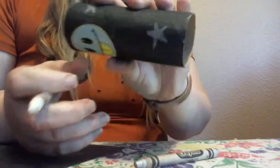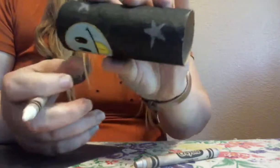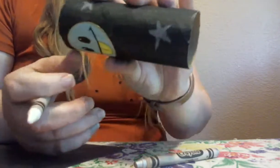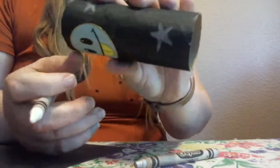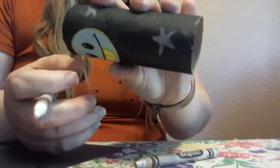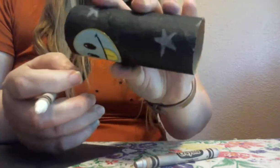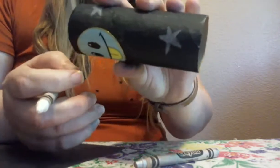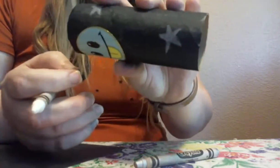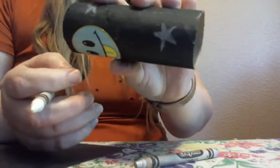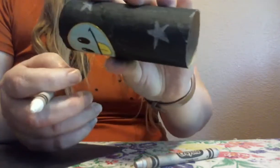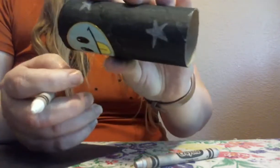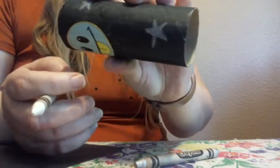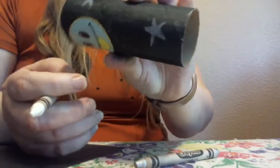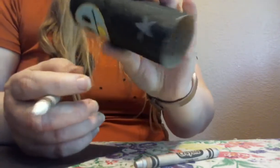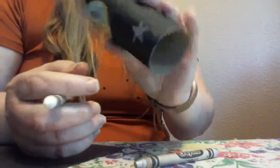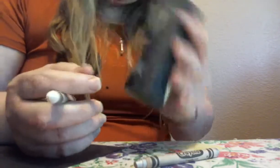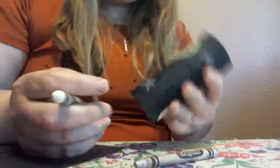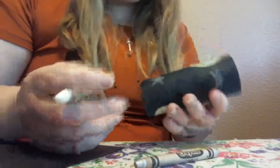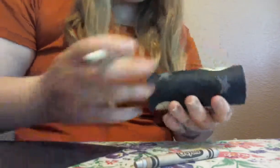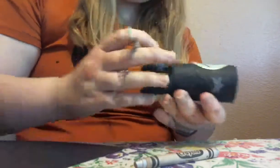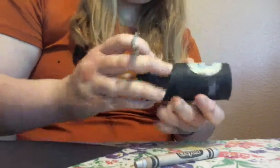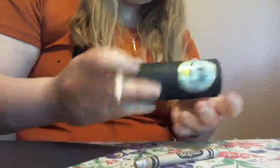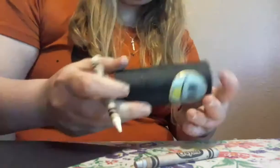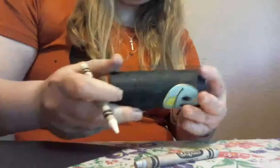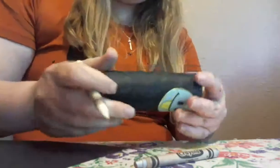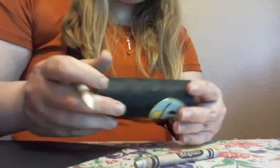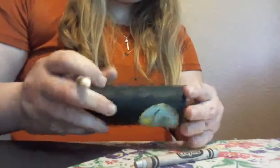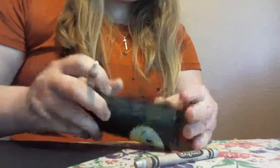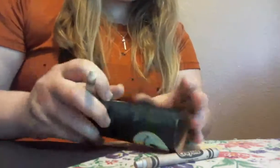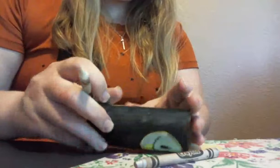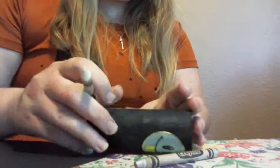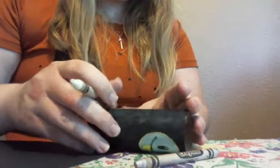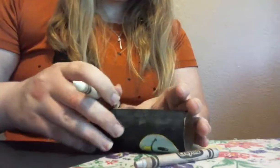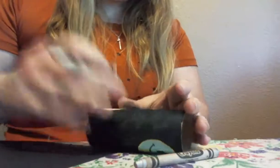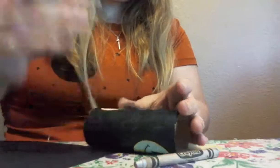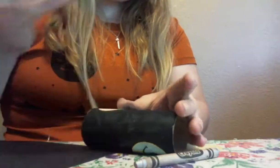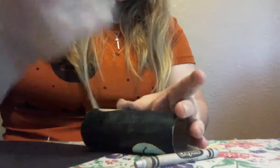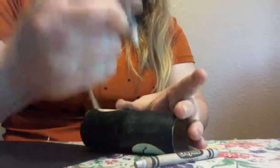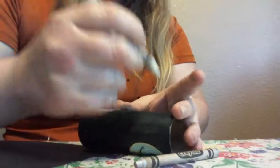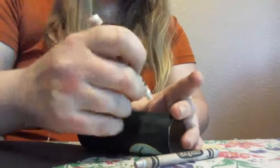So we have another one. Do one up here.